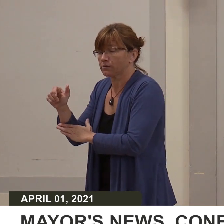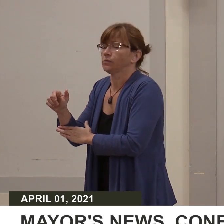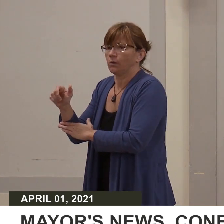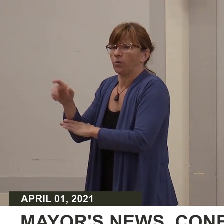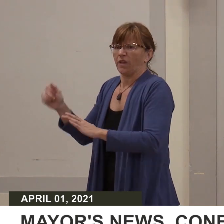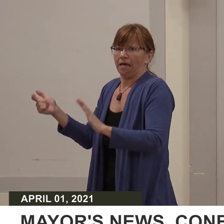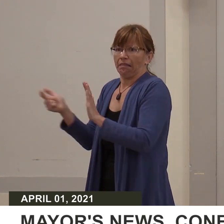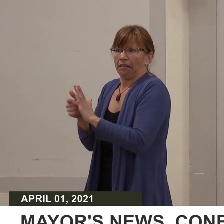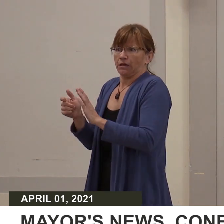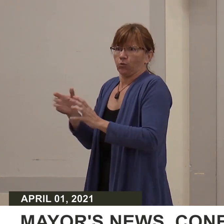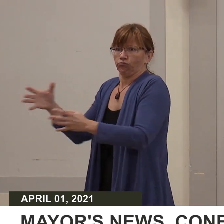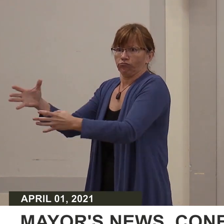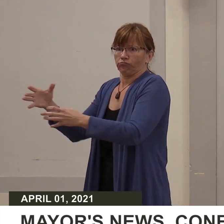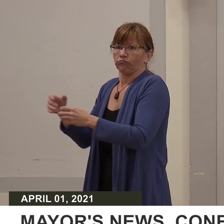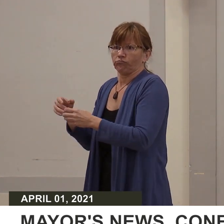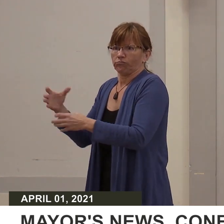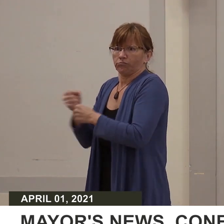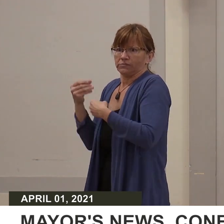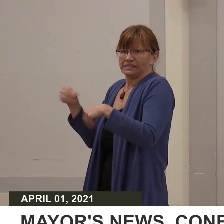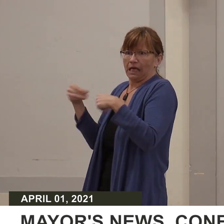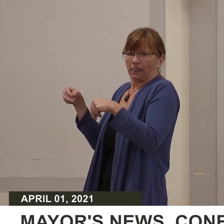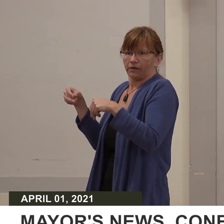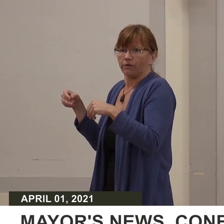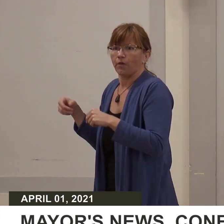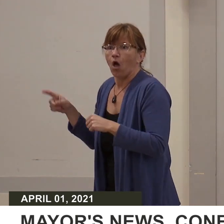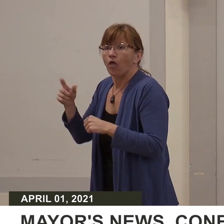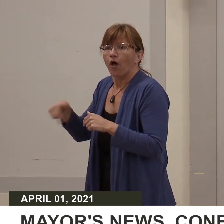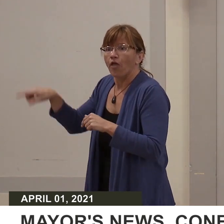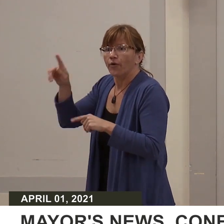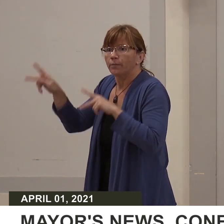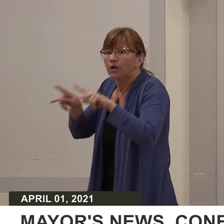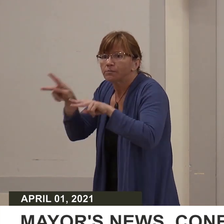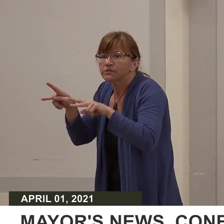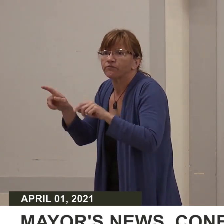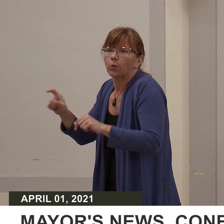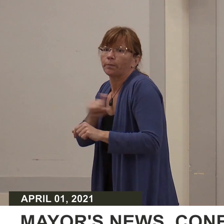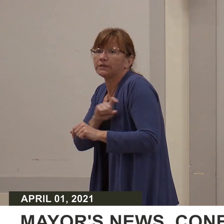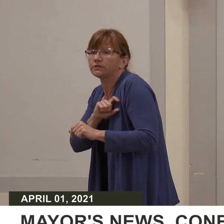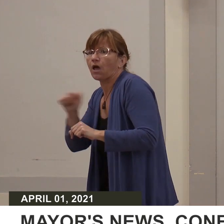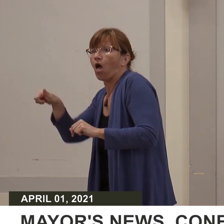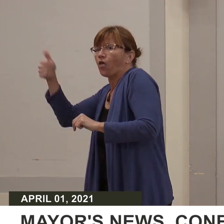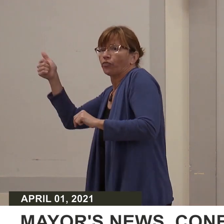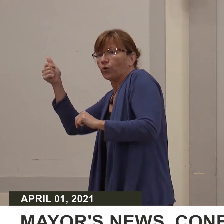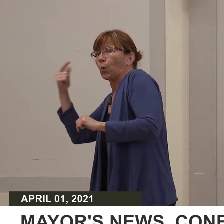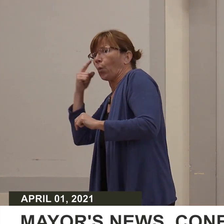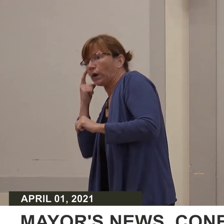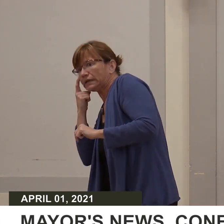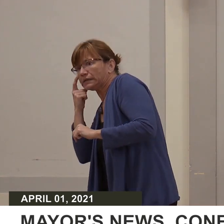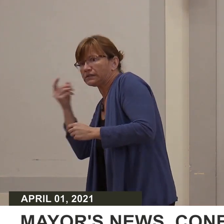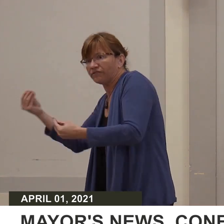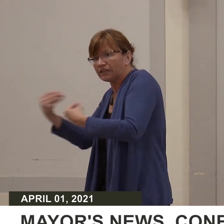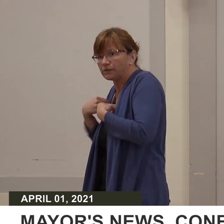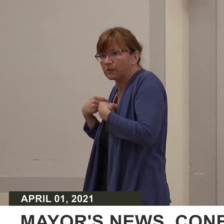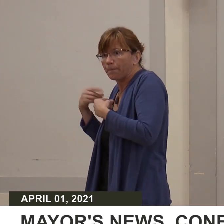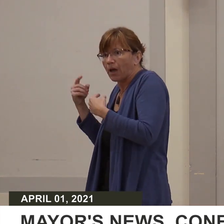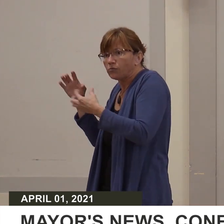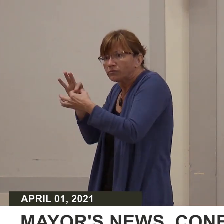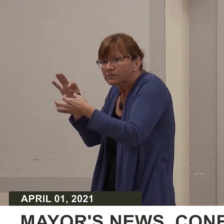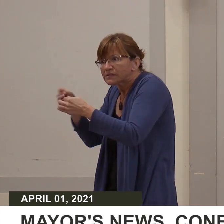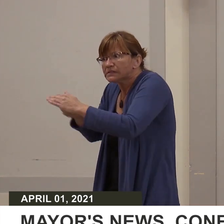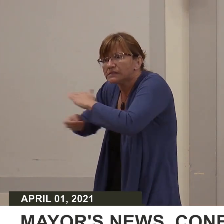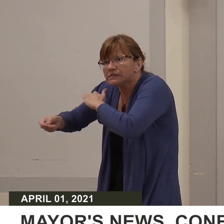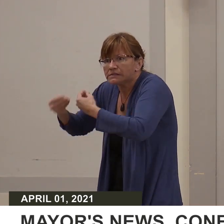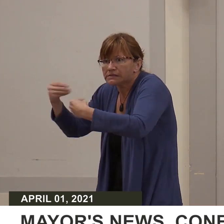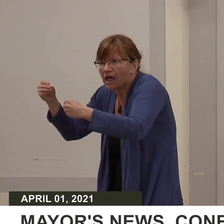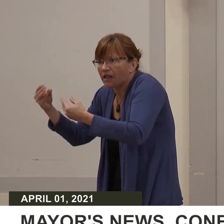way. Are there other observations the officer made or some other witnesses giving us about people selling drugs and what needs to go